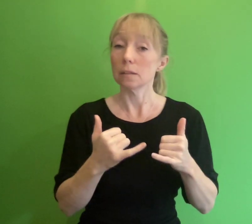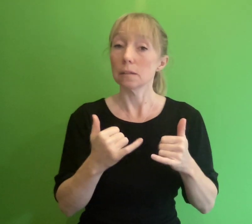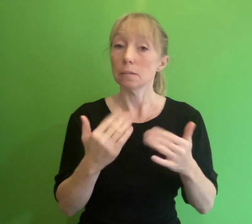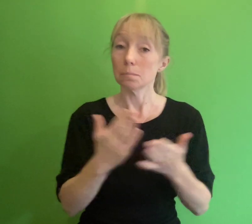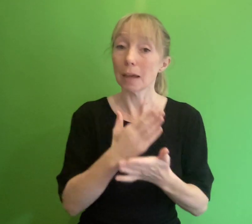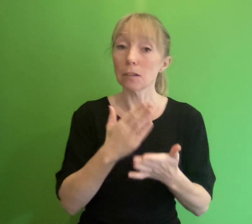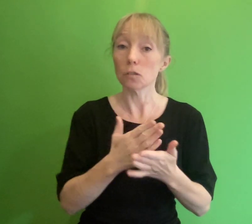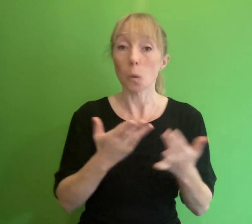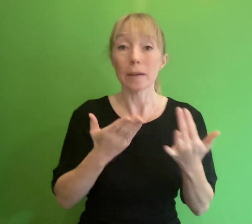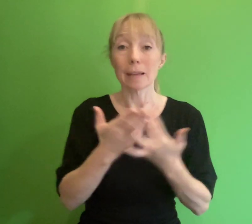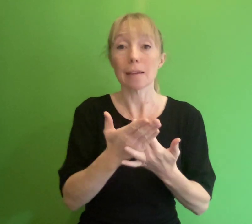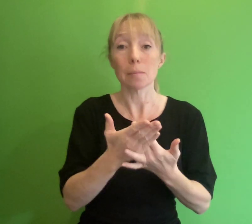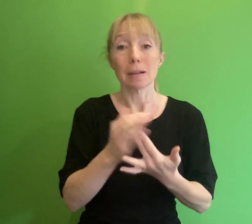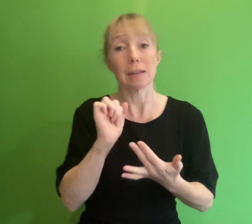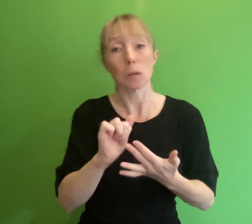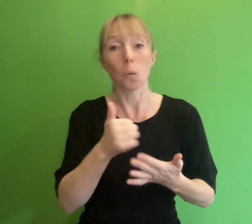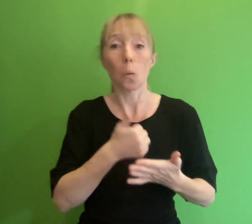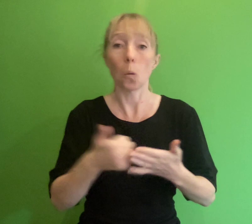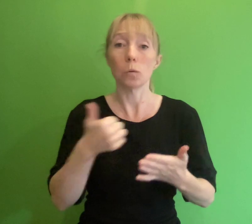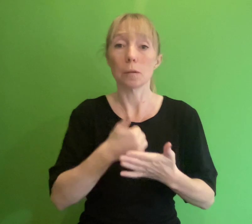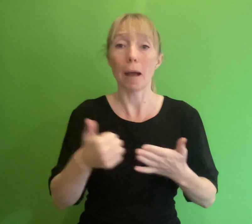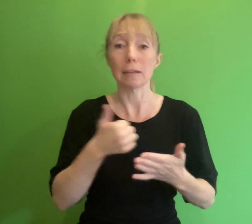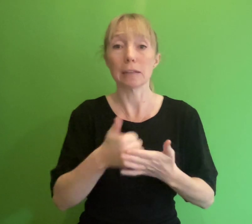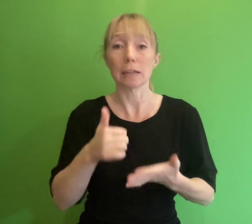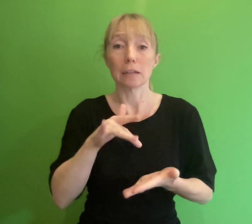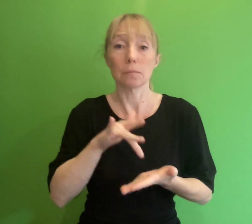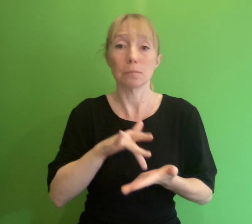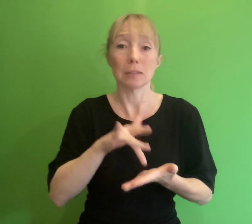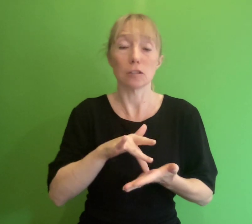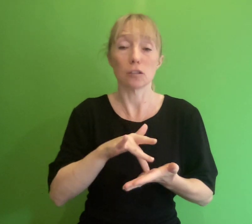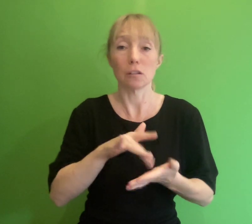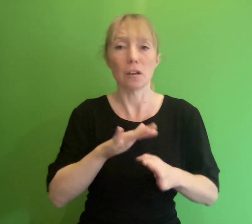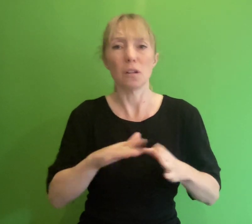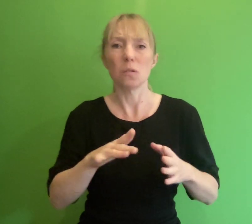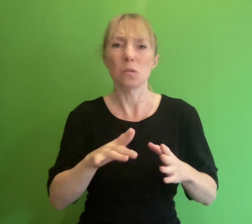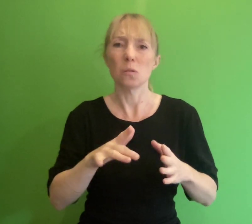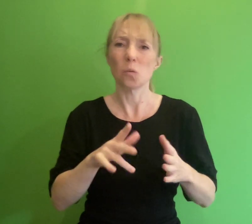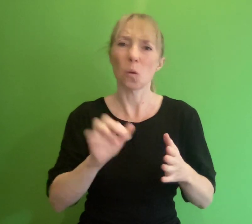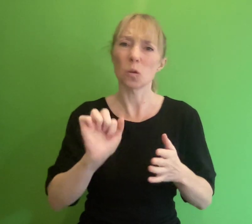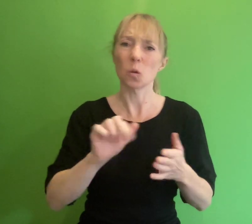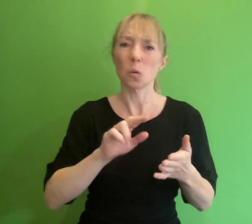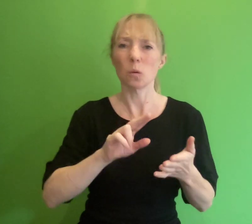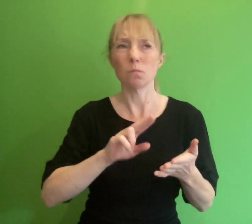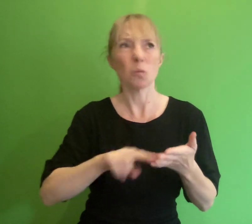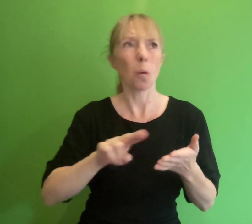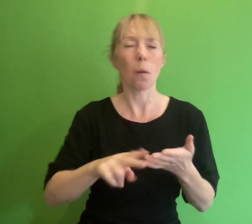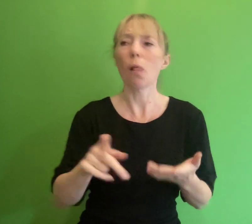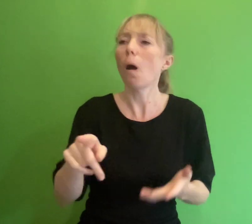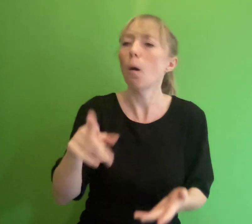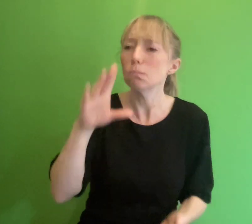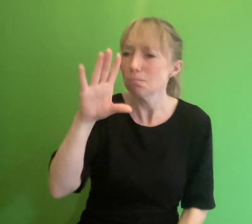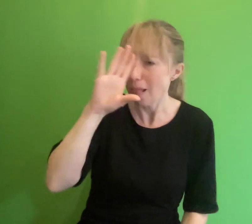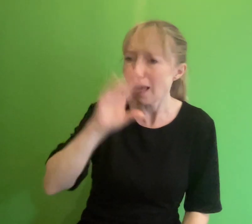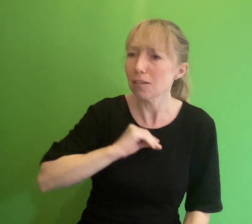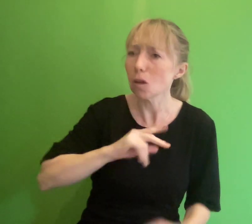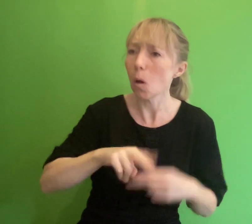of a default, rather than the more usual contact us if you have access needs. Writers Survey